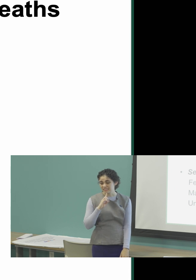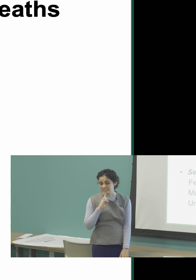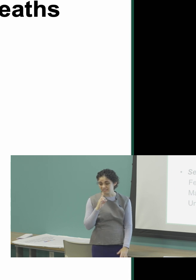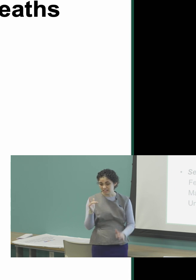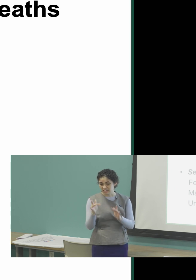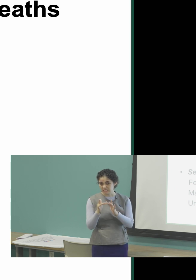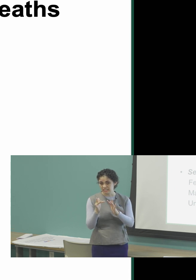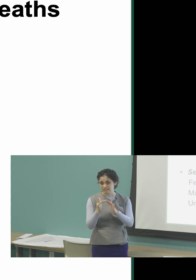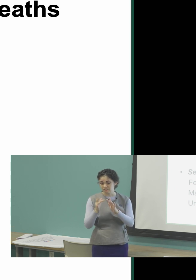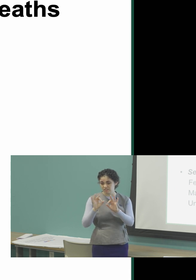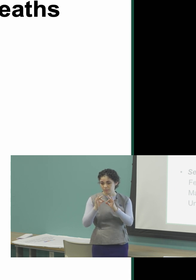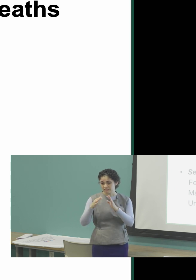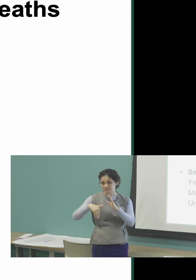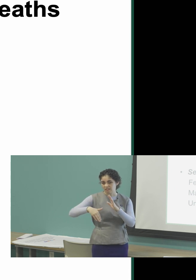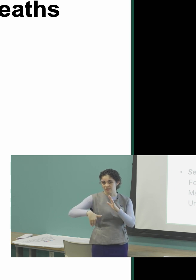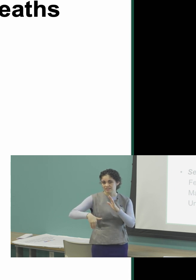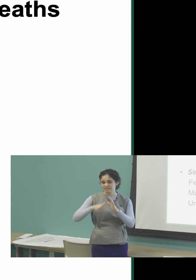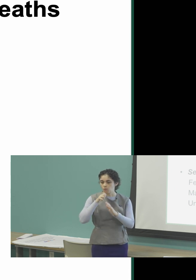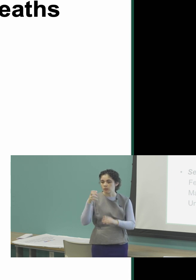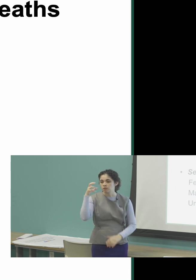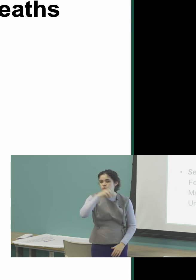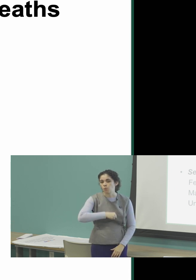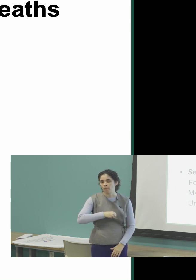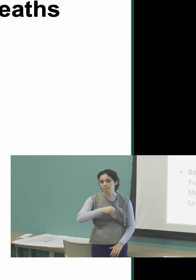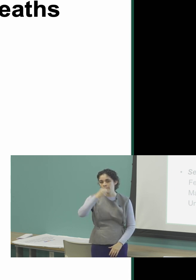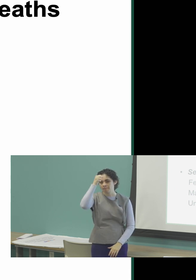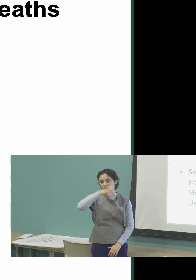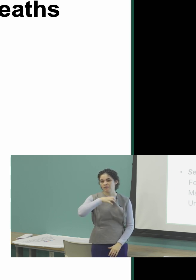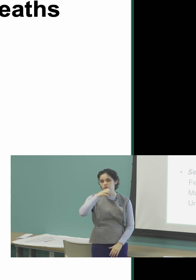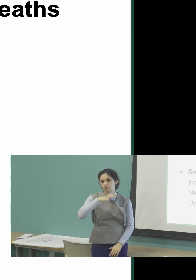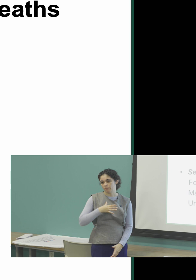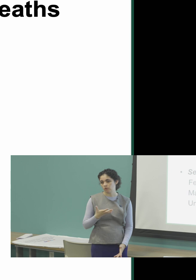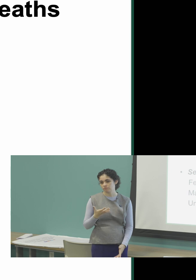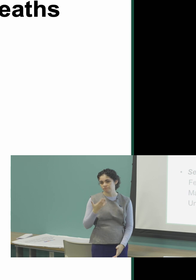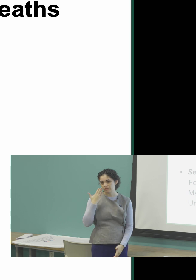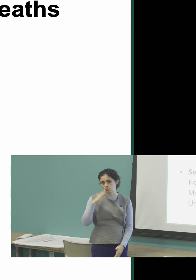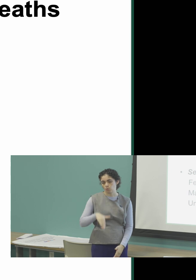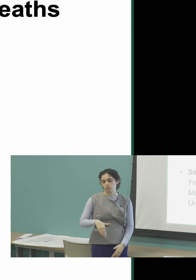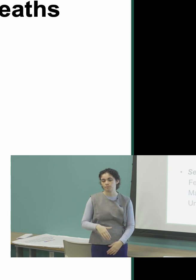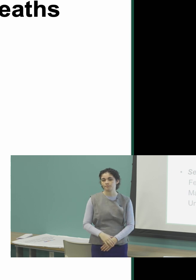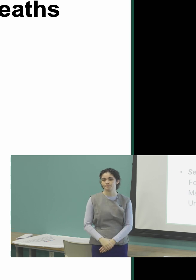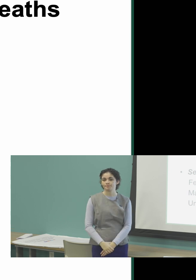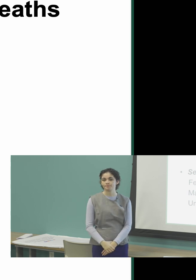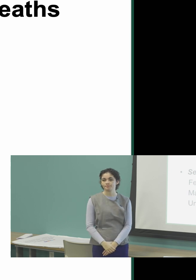reached the family yet and did not want to assume gender or sex identification.